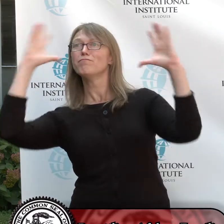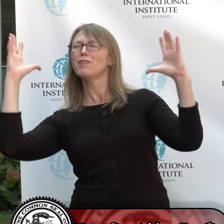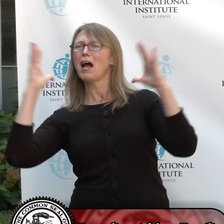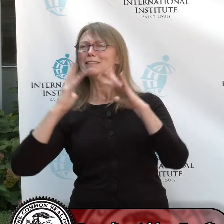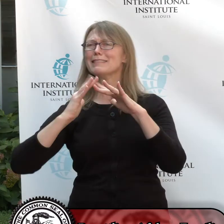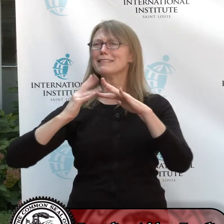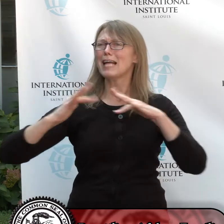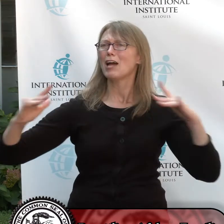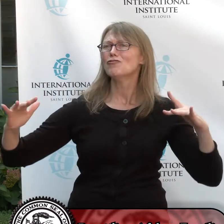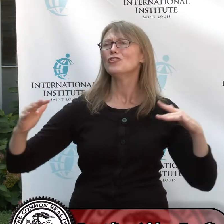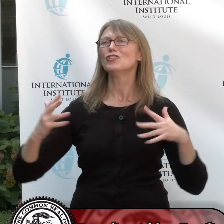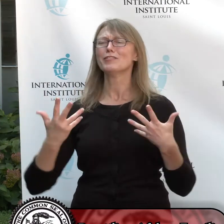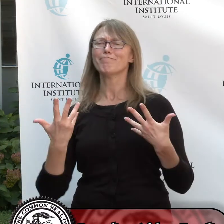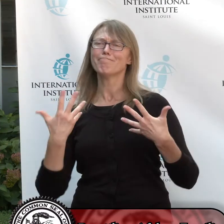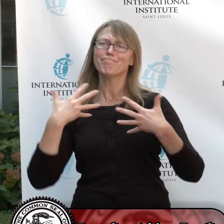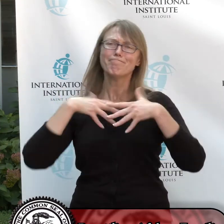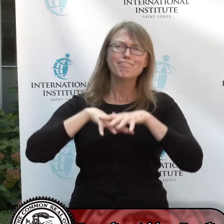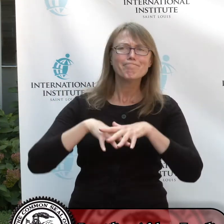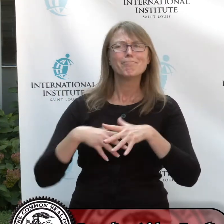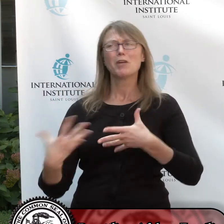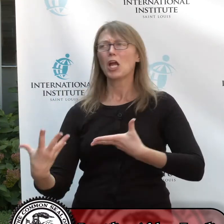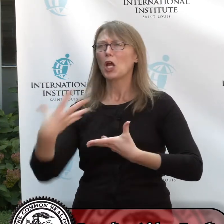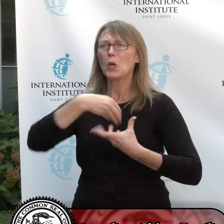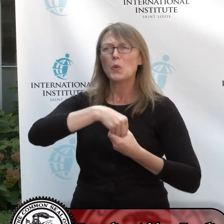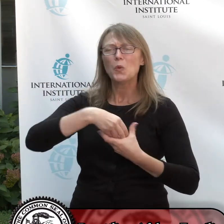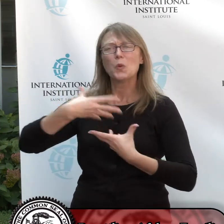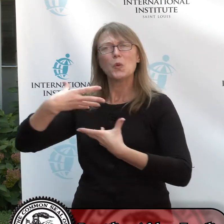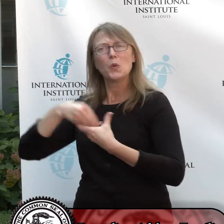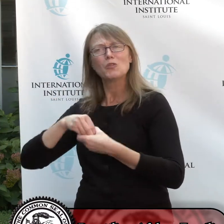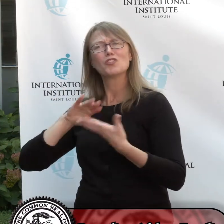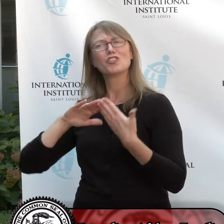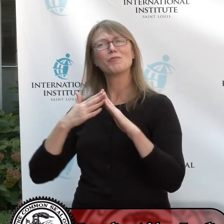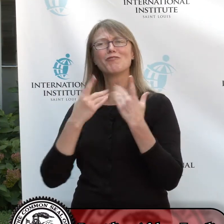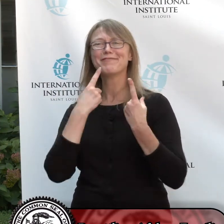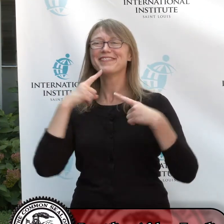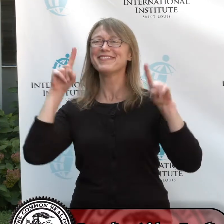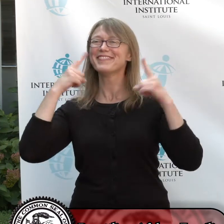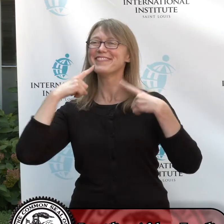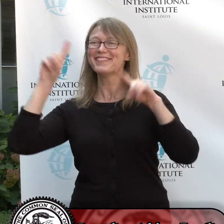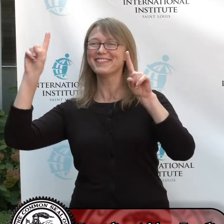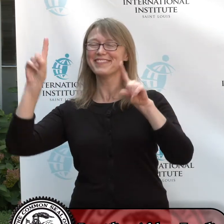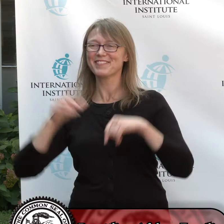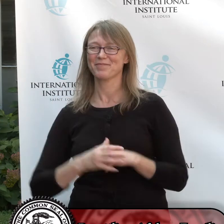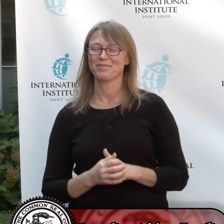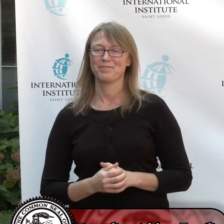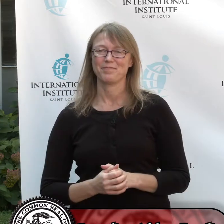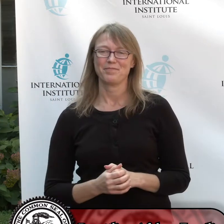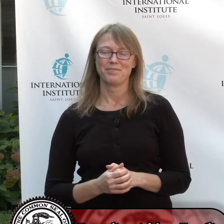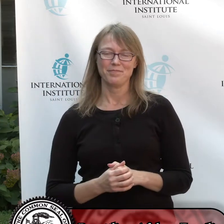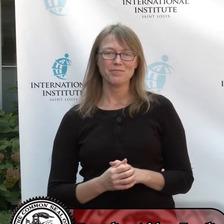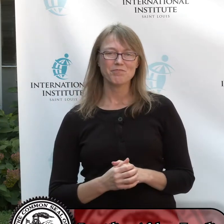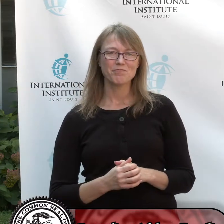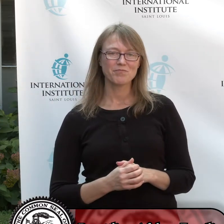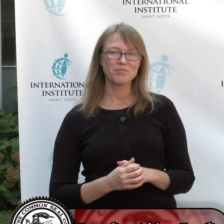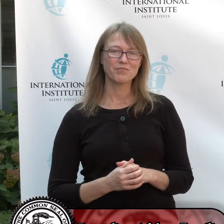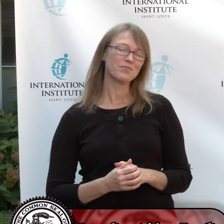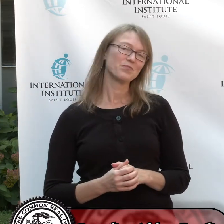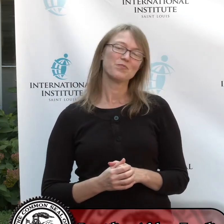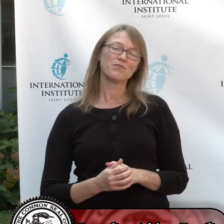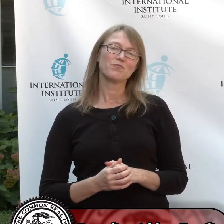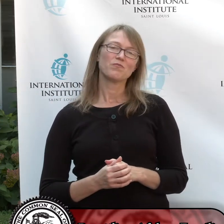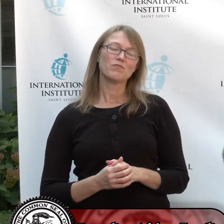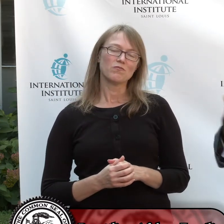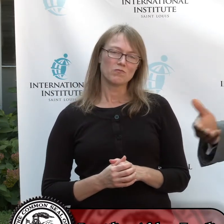and thriving community. Today we gather here bearing